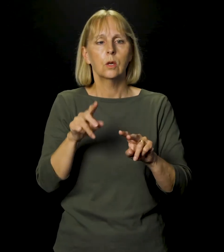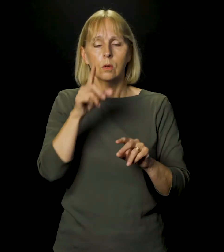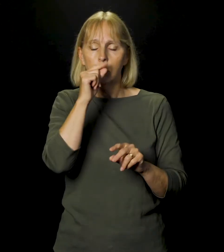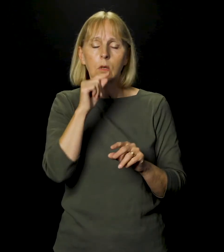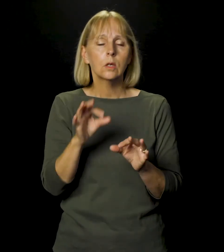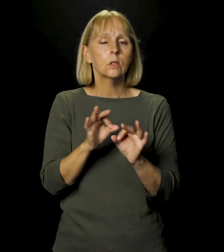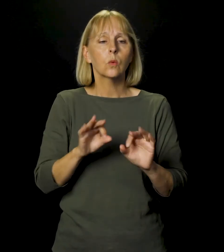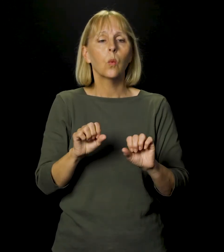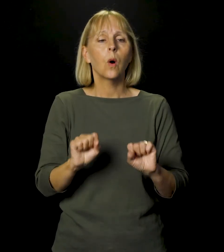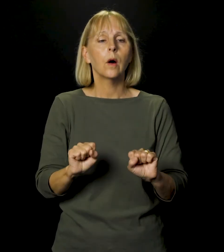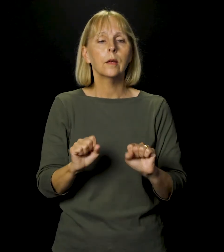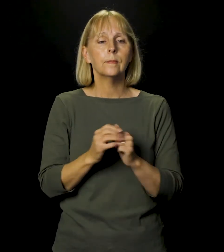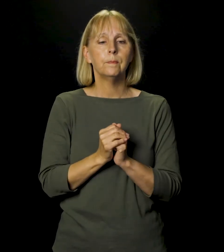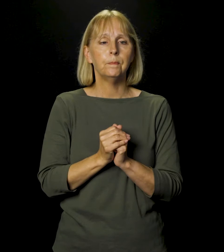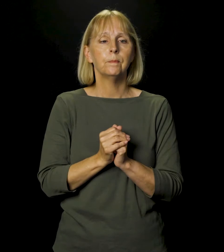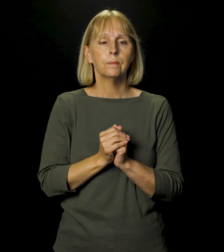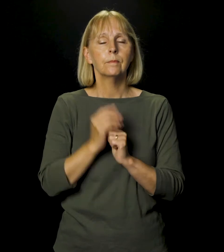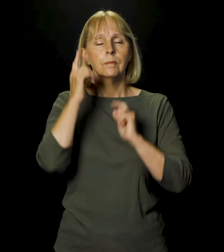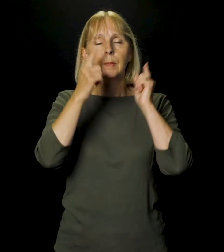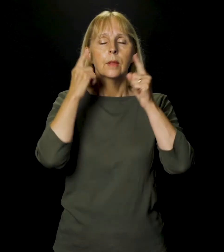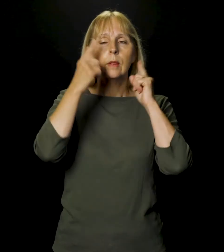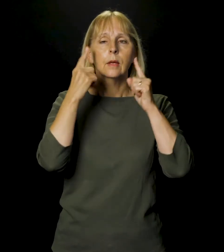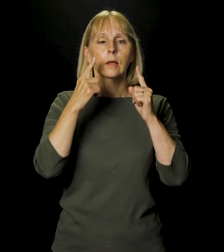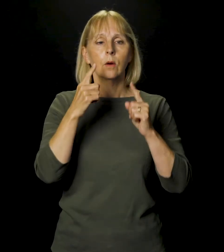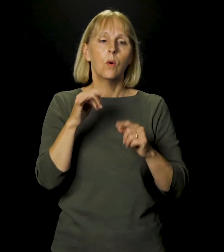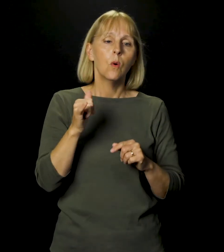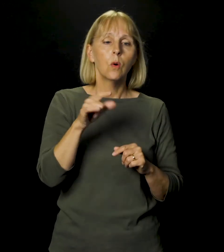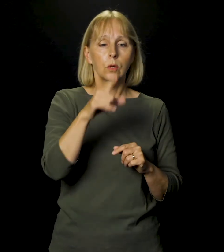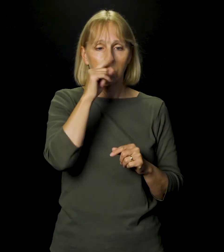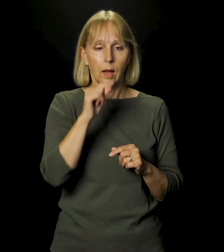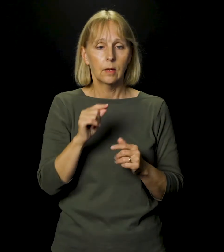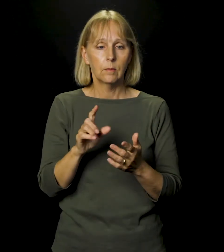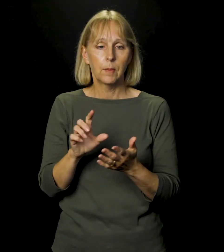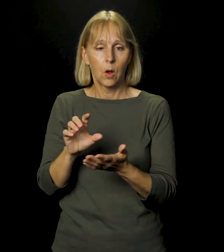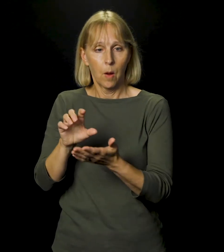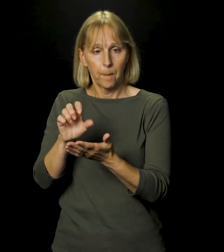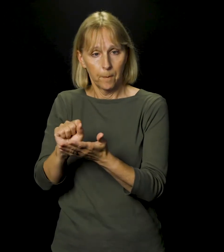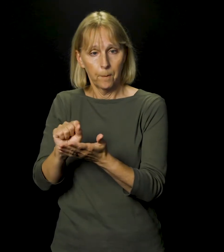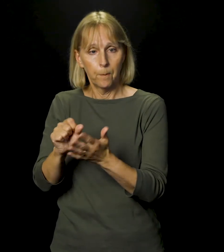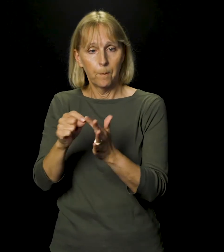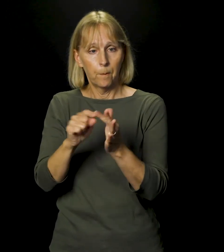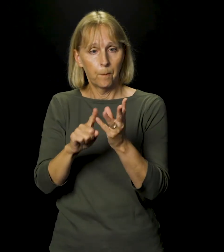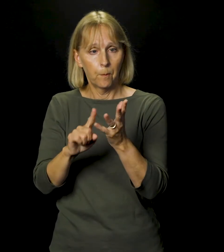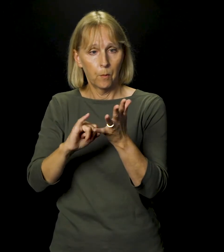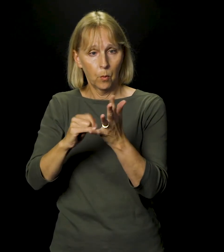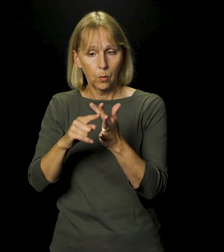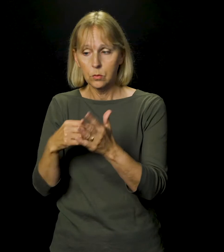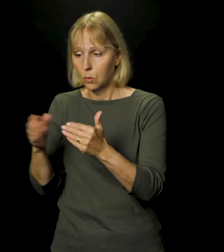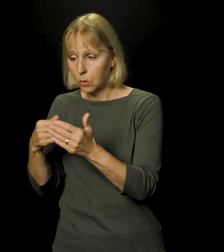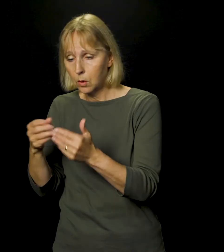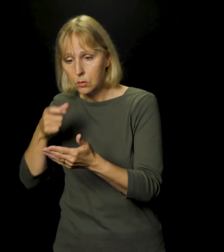and reflect. Of course, if you can pause this and organise those things and come back, of course, then please do